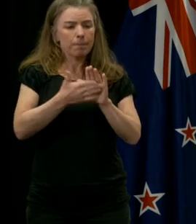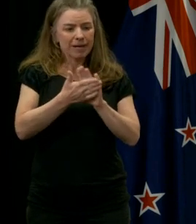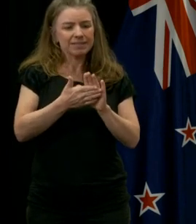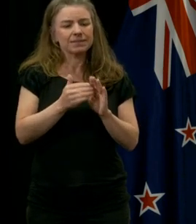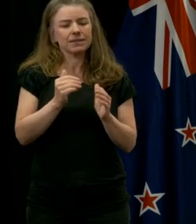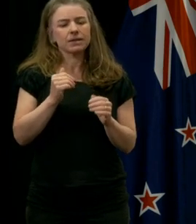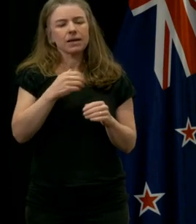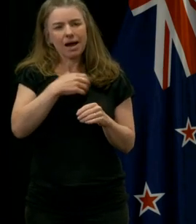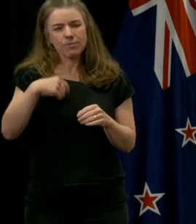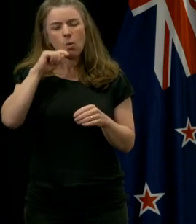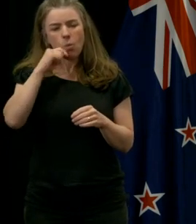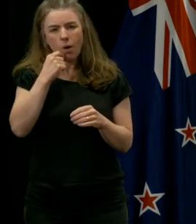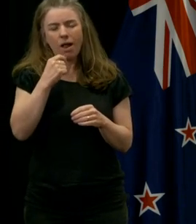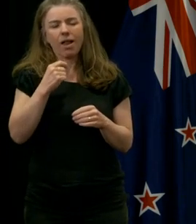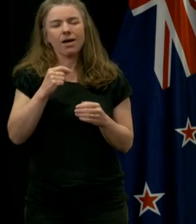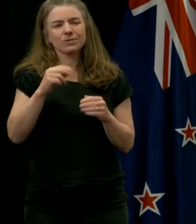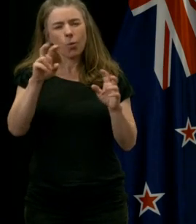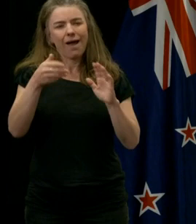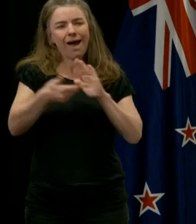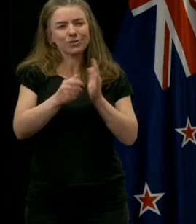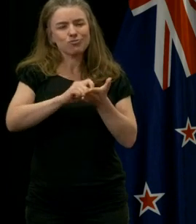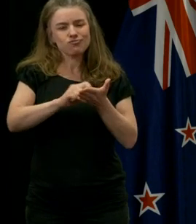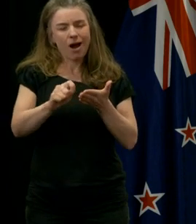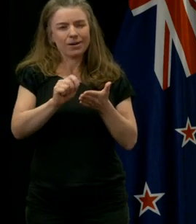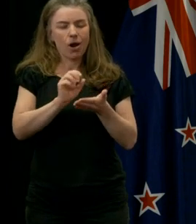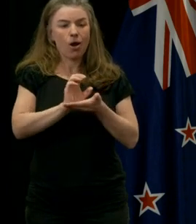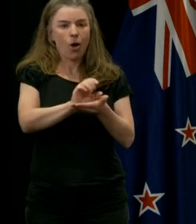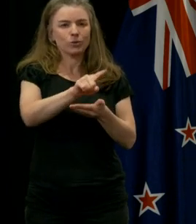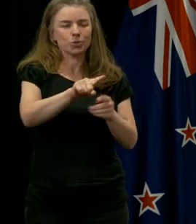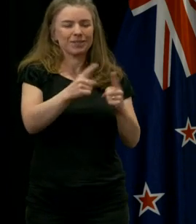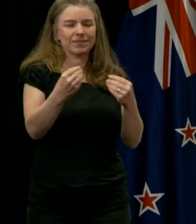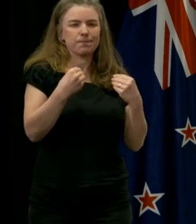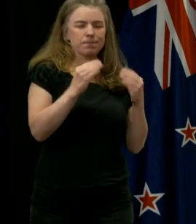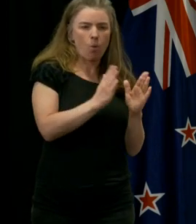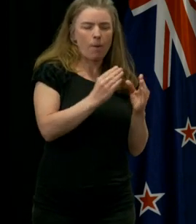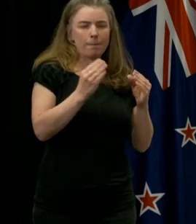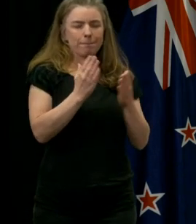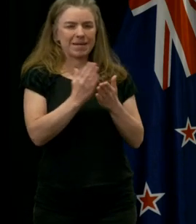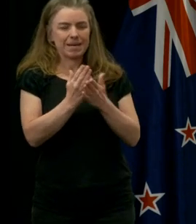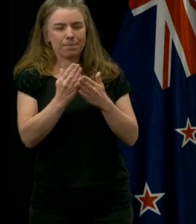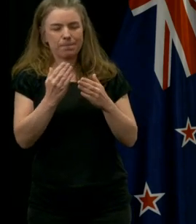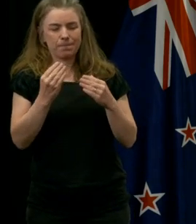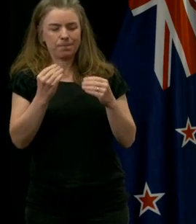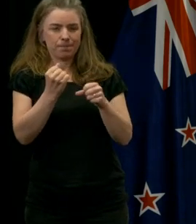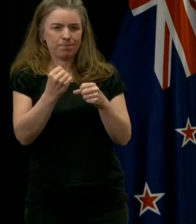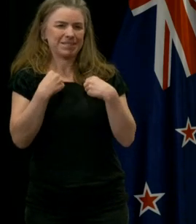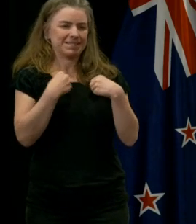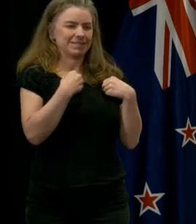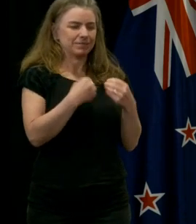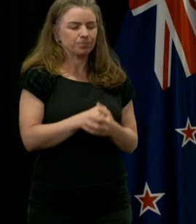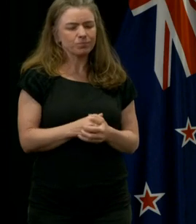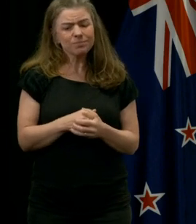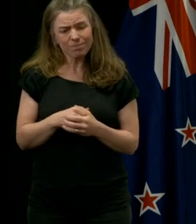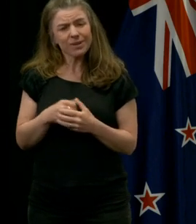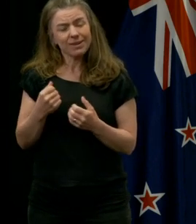to small and medium-sized businesses. The scheme leverages the Crown's financial strength, allowing banks to lend to ease the financial